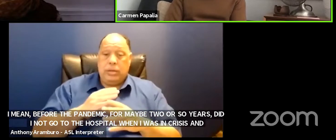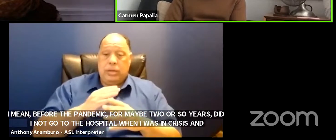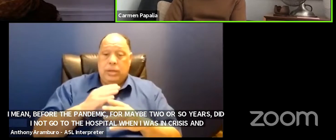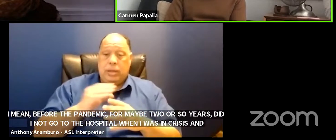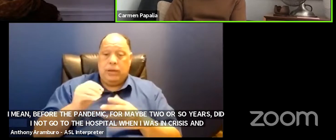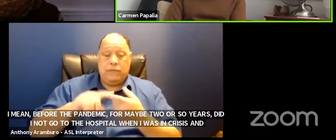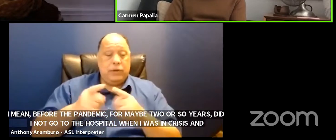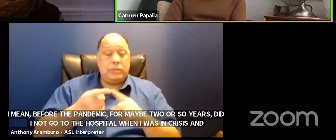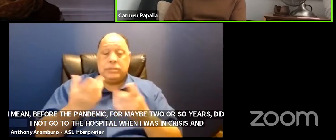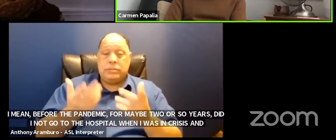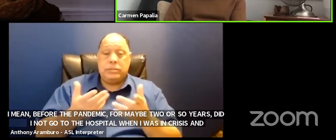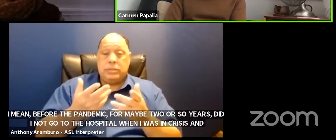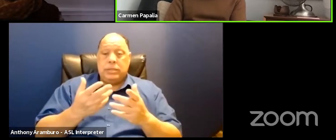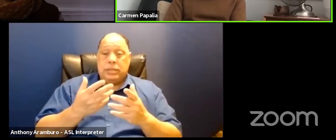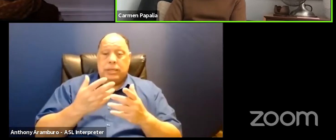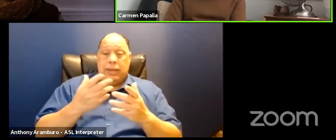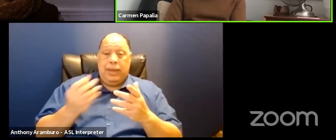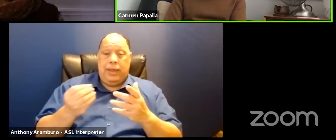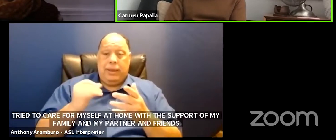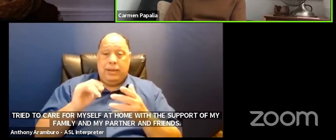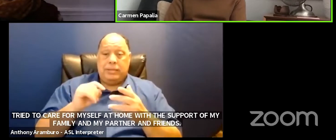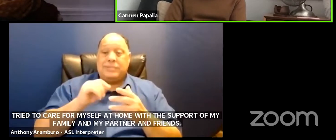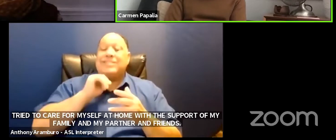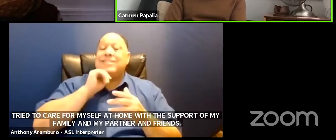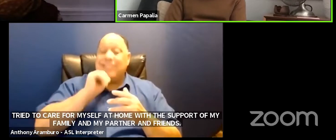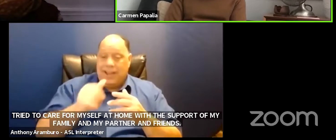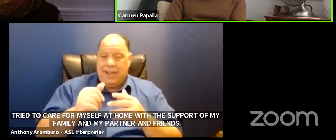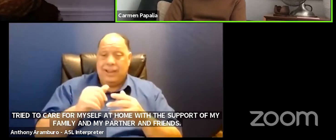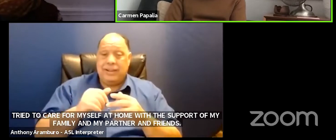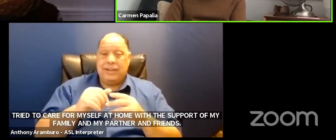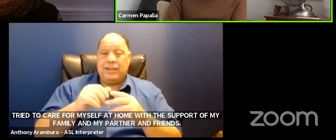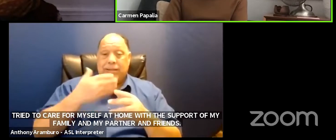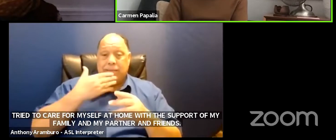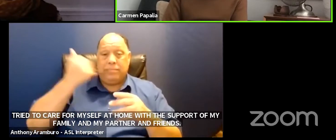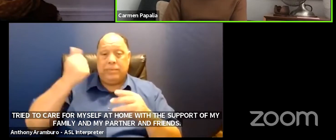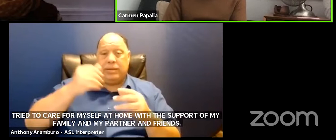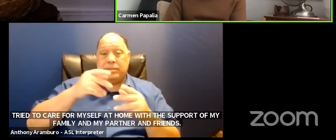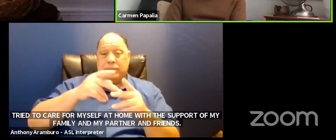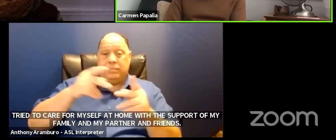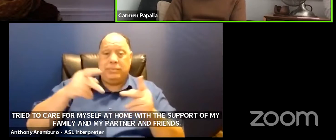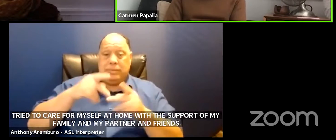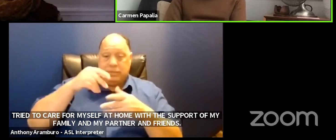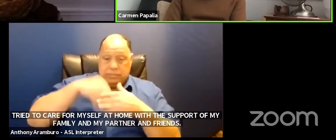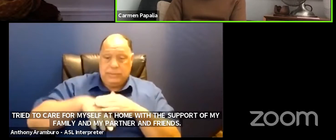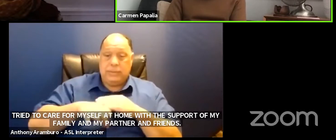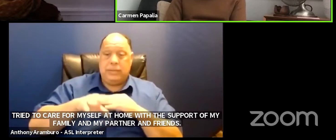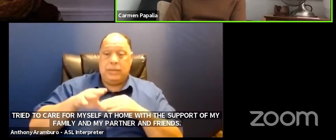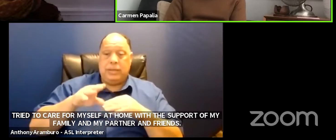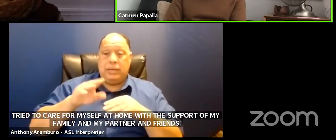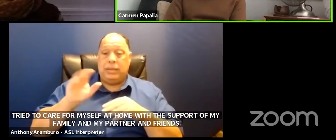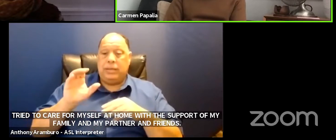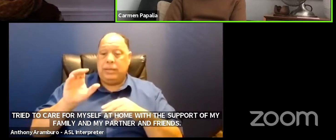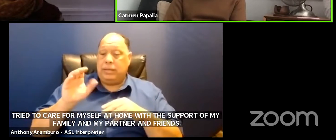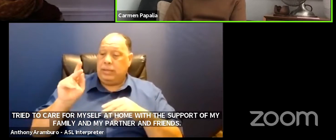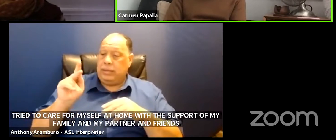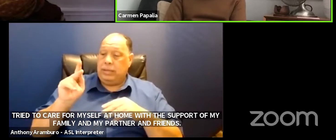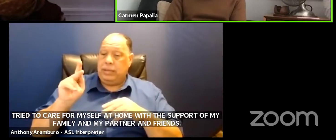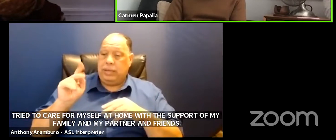friends. So and it's not an ideal scenario to be in, as caring as my friends and family